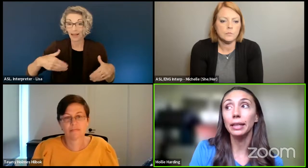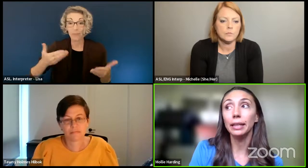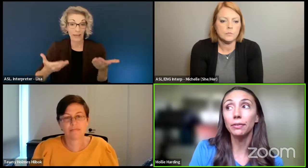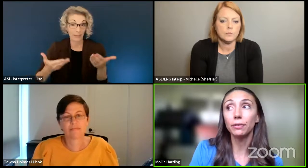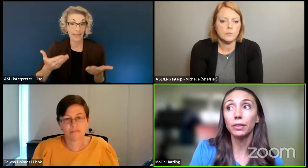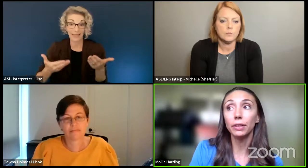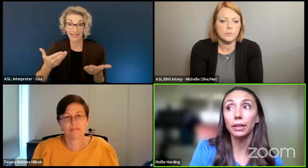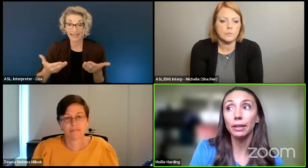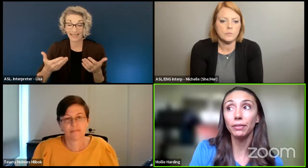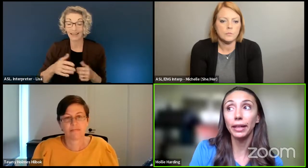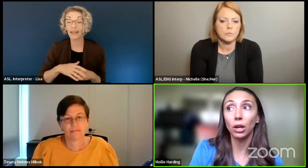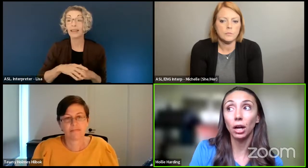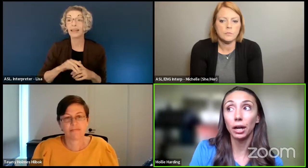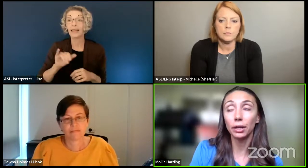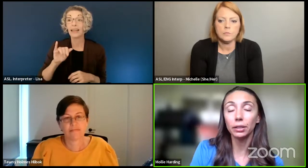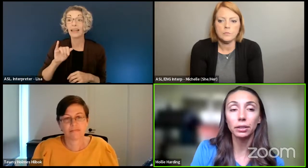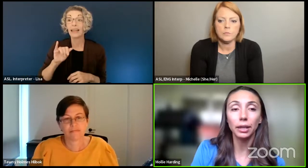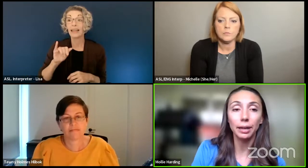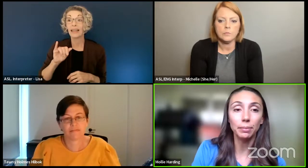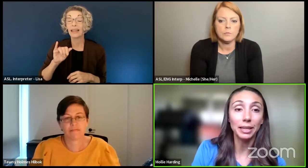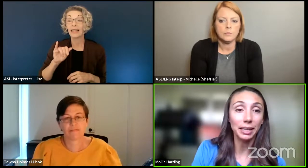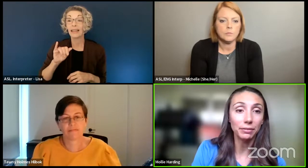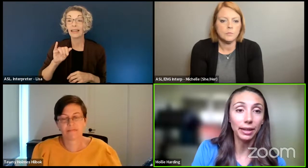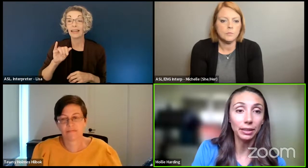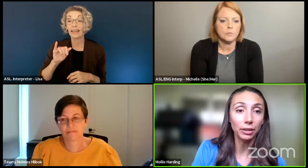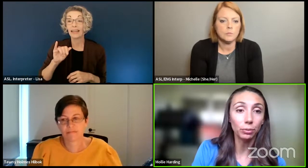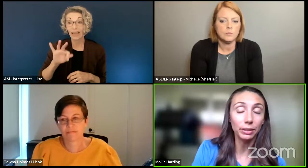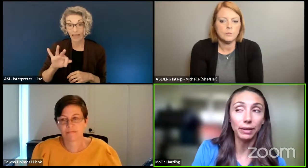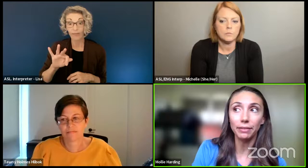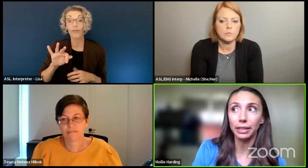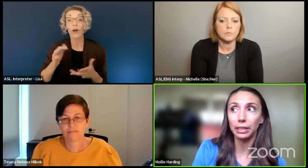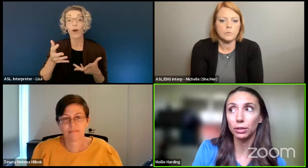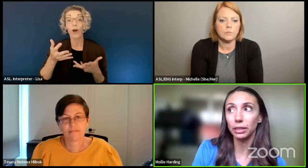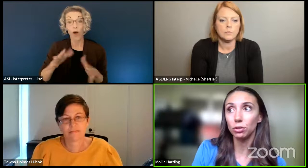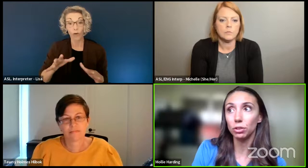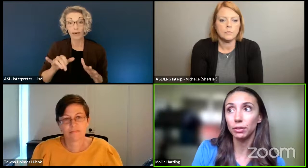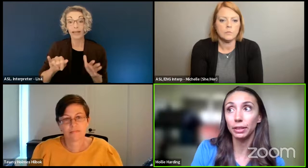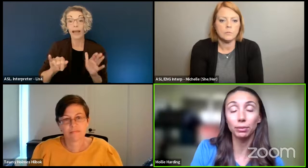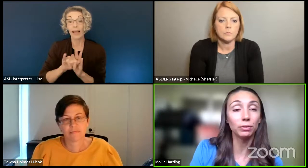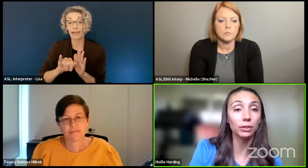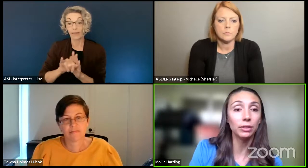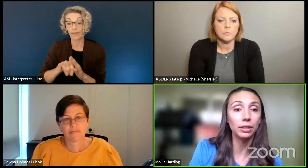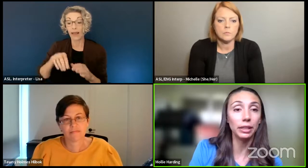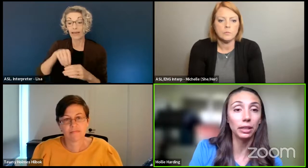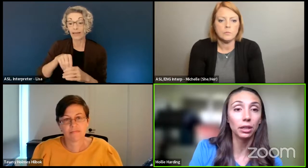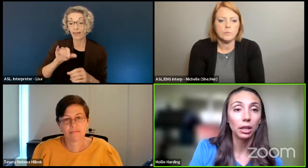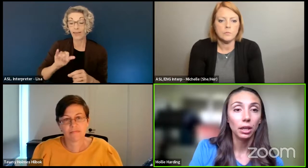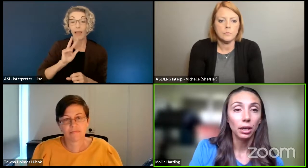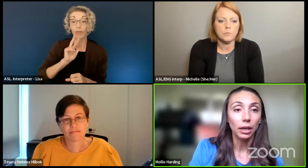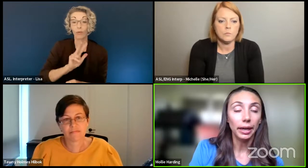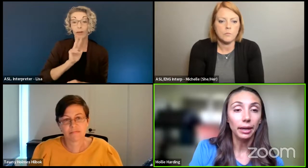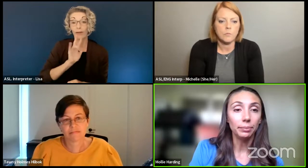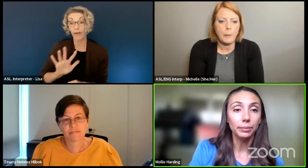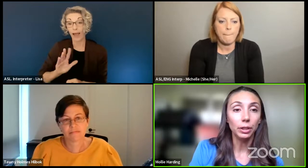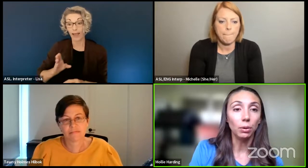And if they are identified in the 3 to 5 age range, they're referred to